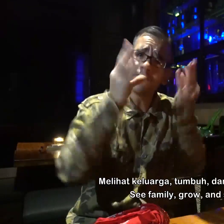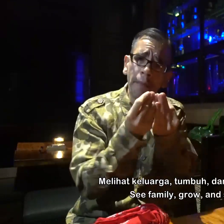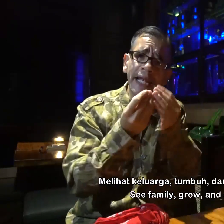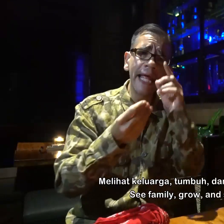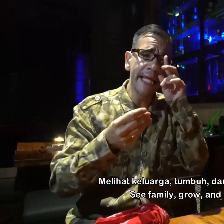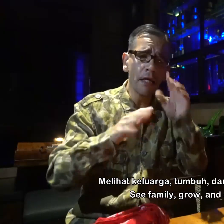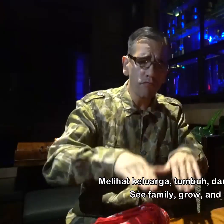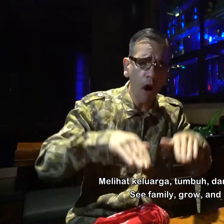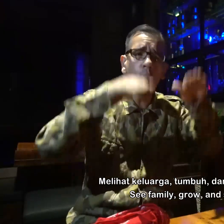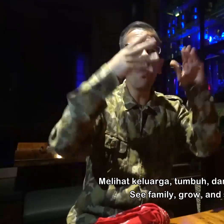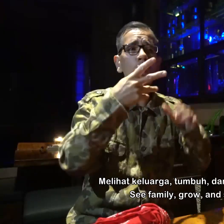bien.